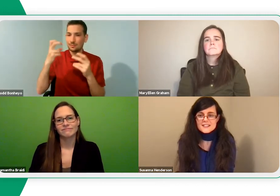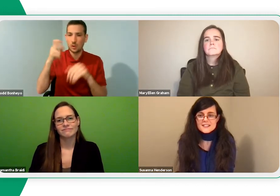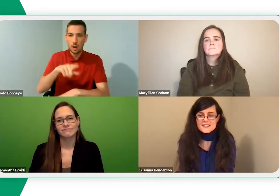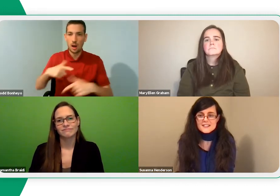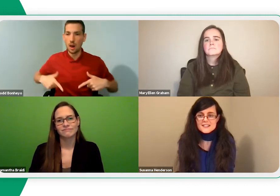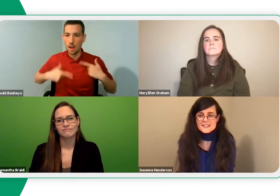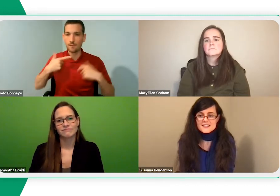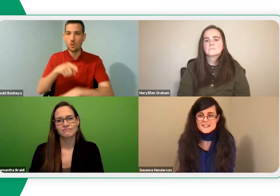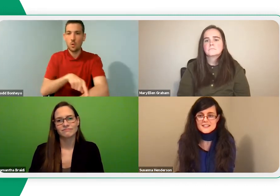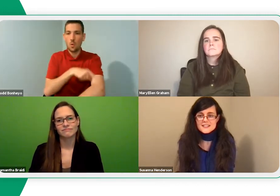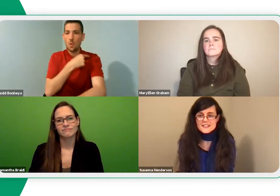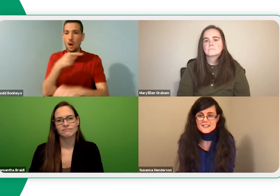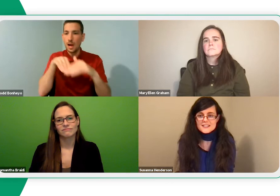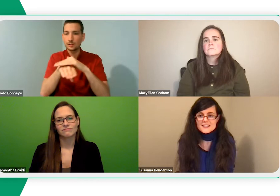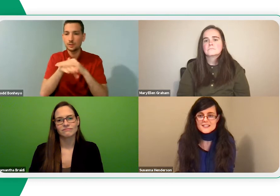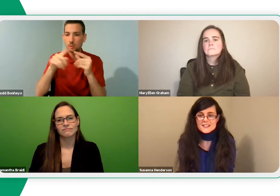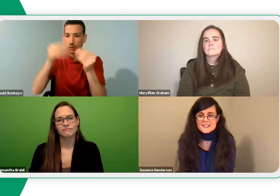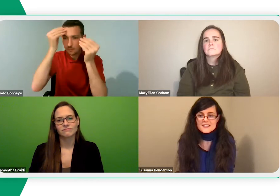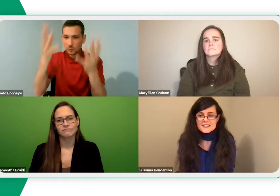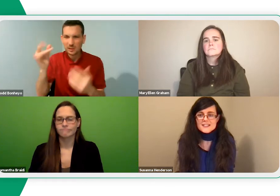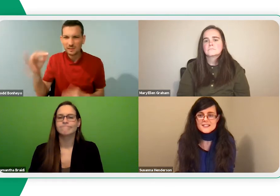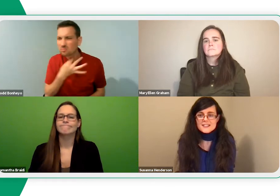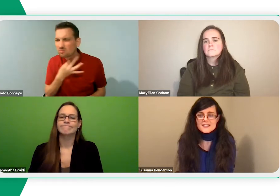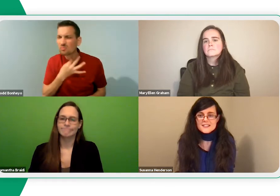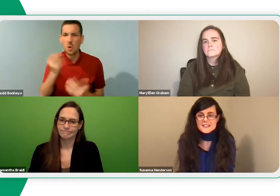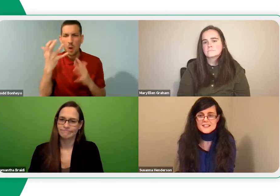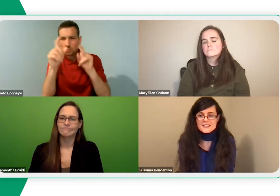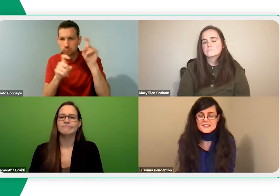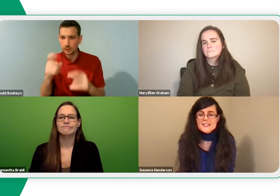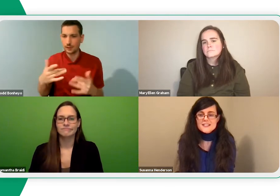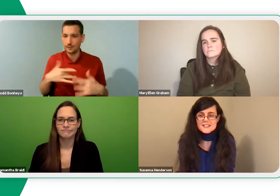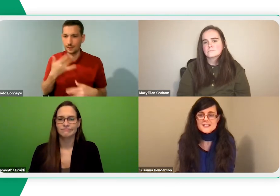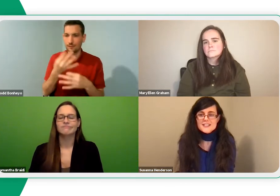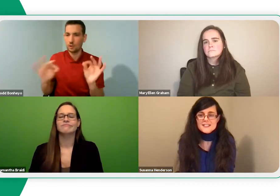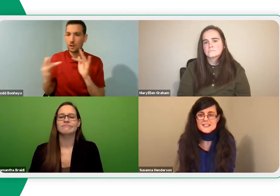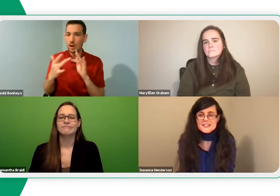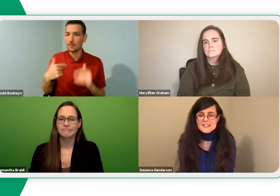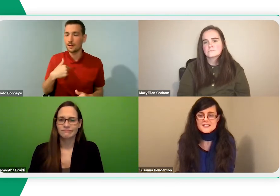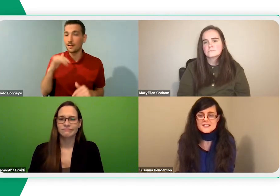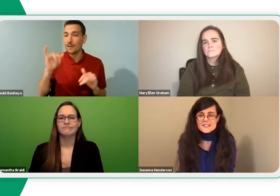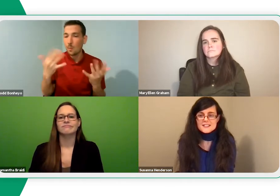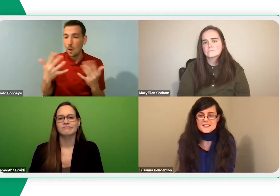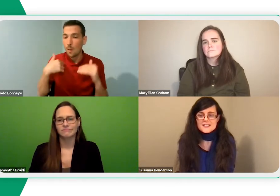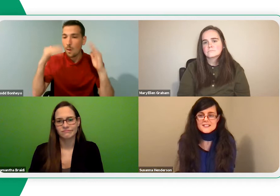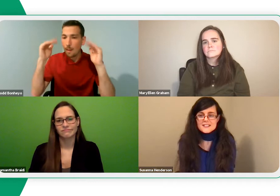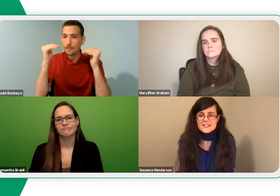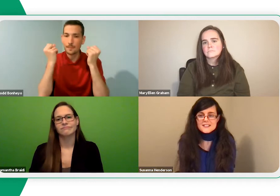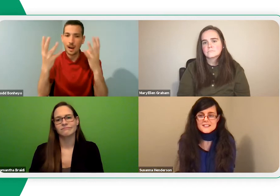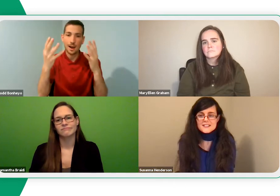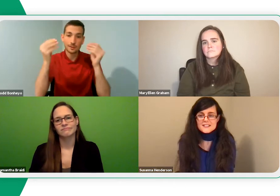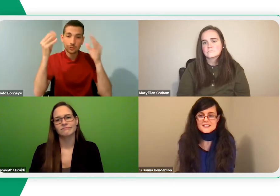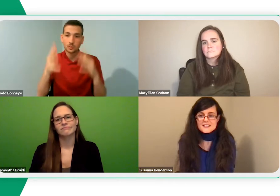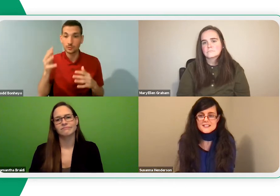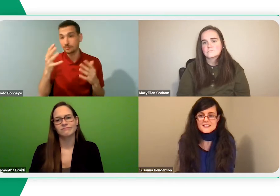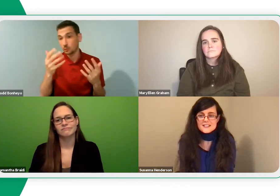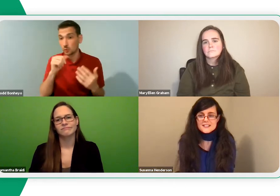been my student, I'm your resource for life. You have access to all of the information I have. If you have questions, please feel